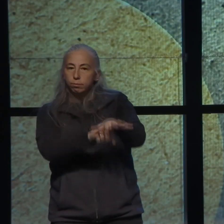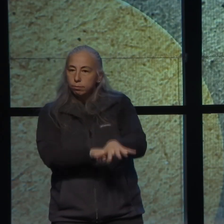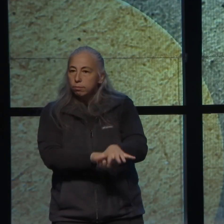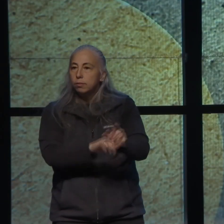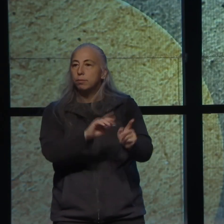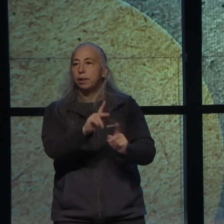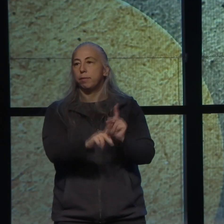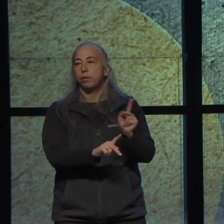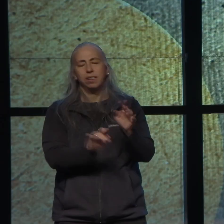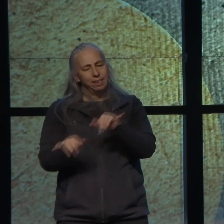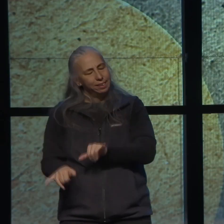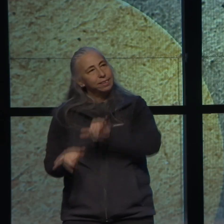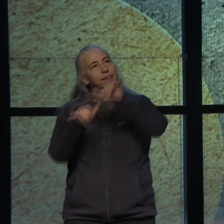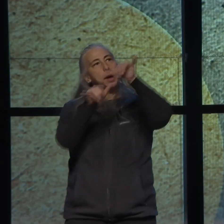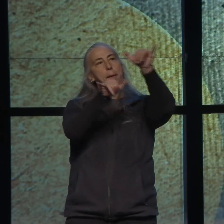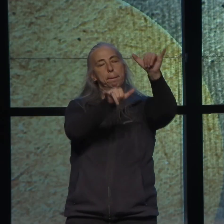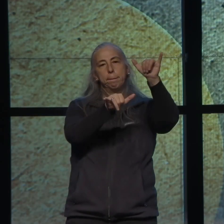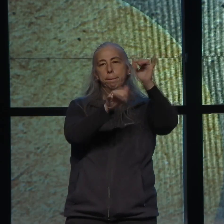did.